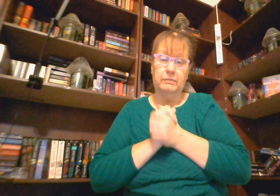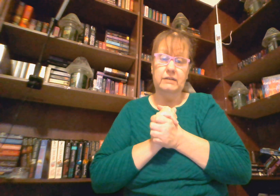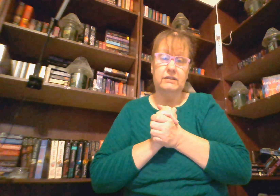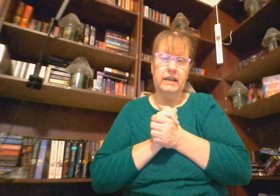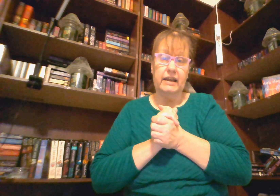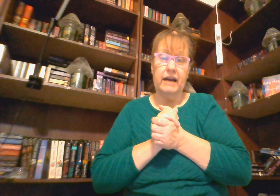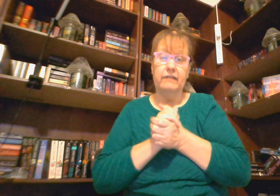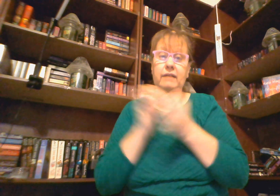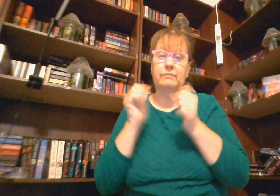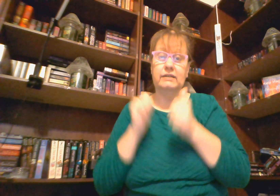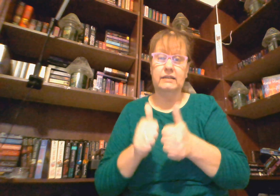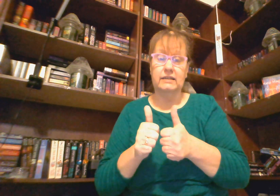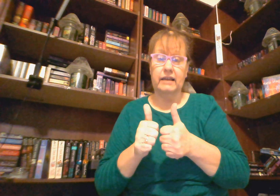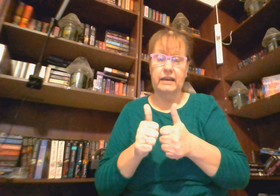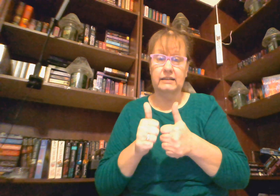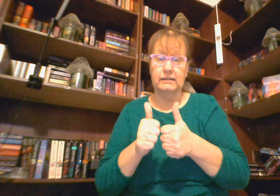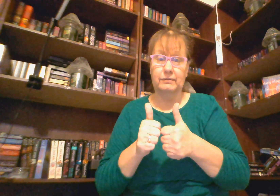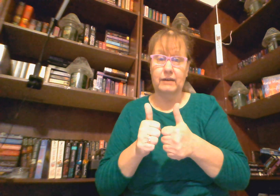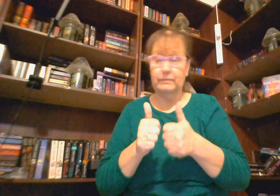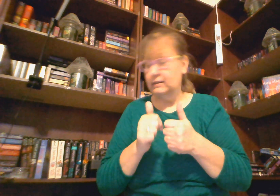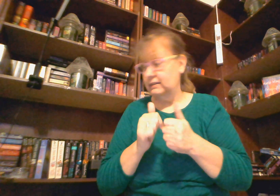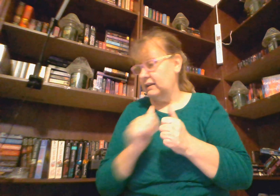Please check it out, and please hit the like and subscribe button.